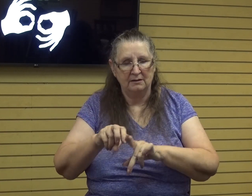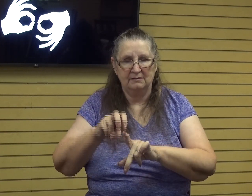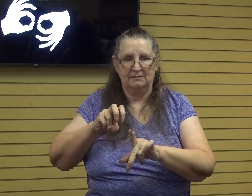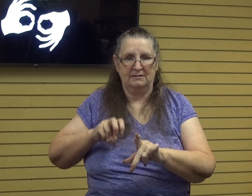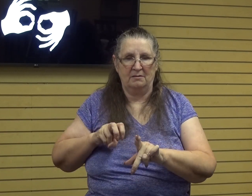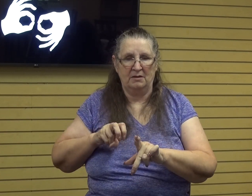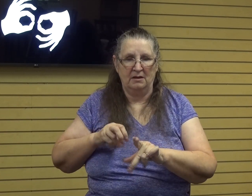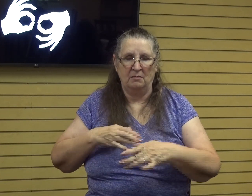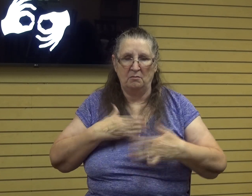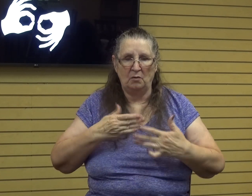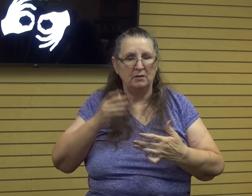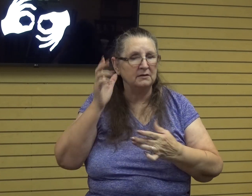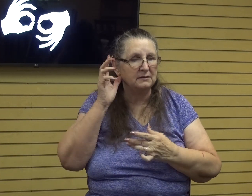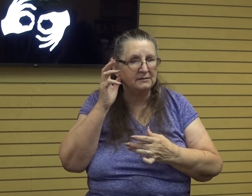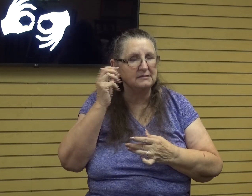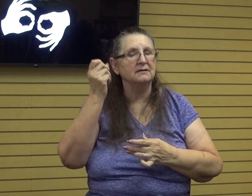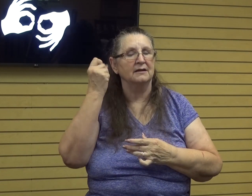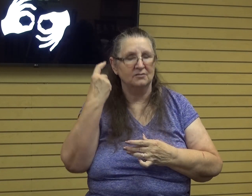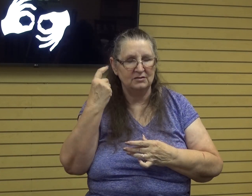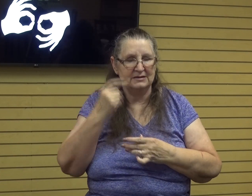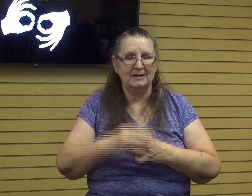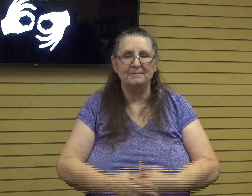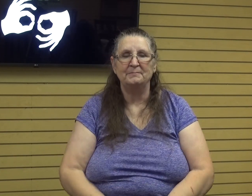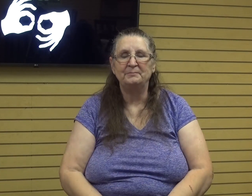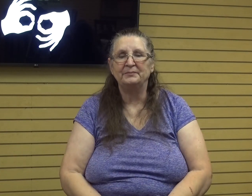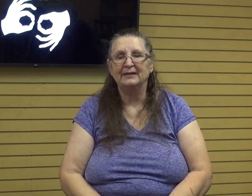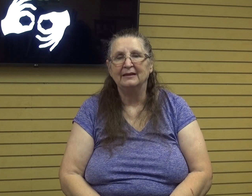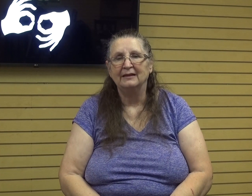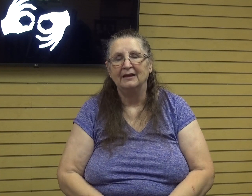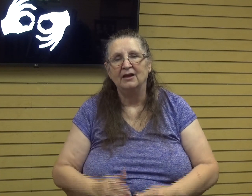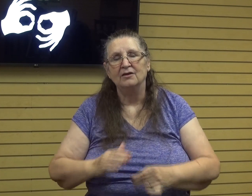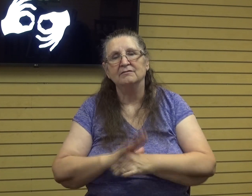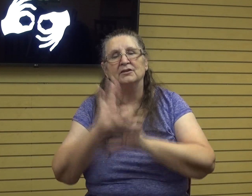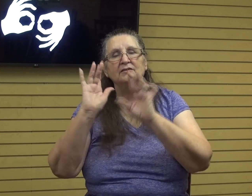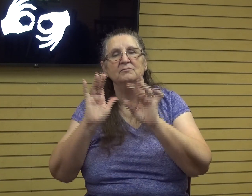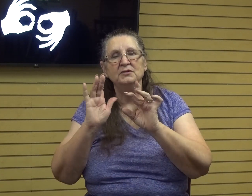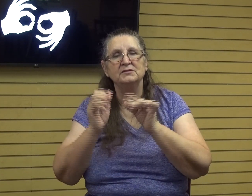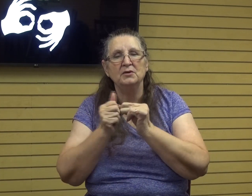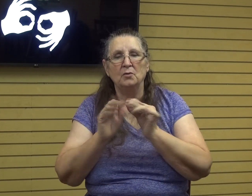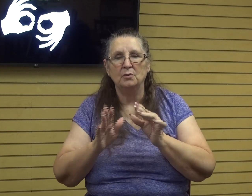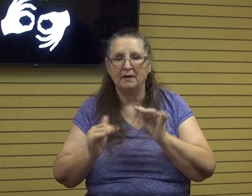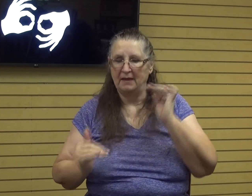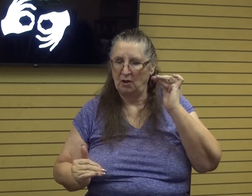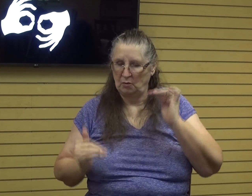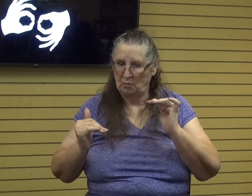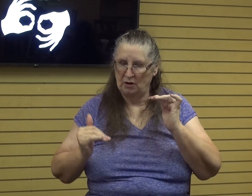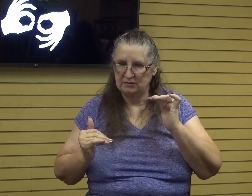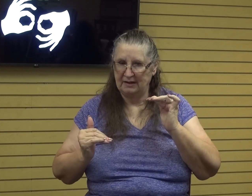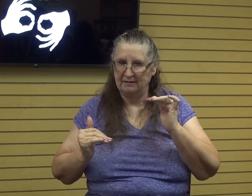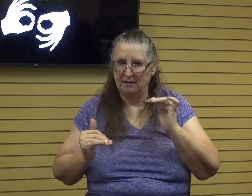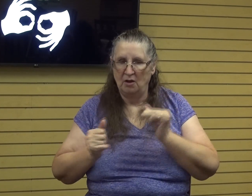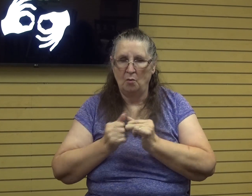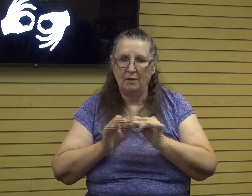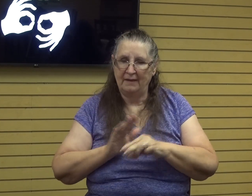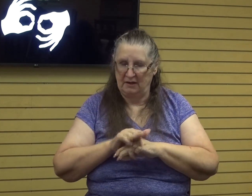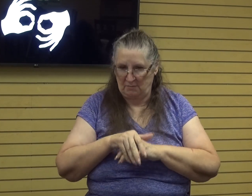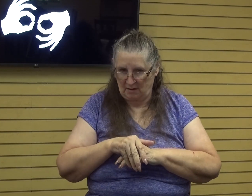be willing to listen and understand. It's full of mercy, without partiality, and without hypocrisy. Knowing